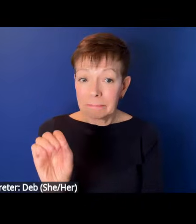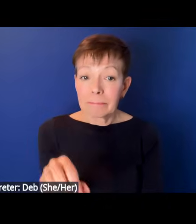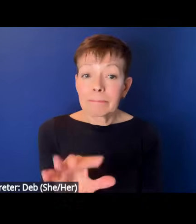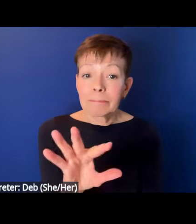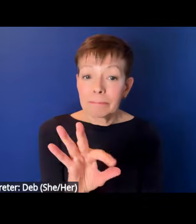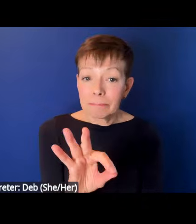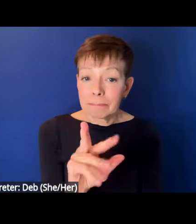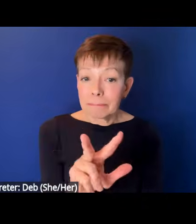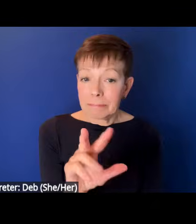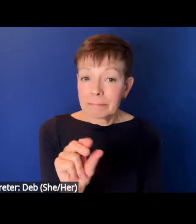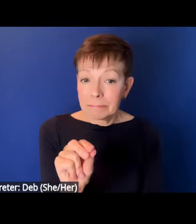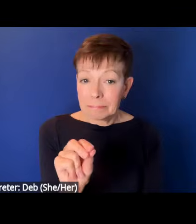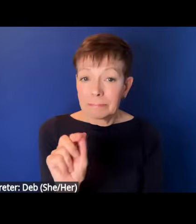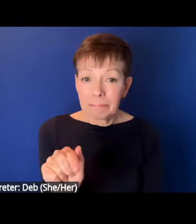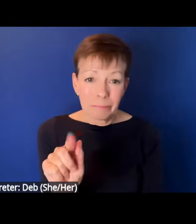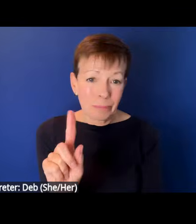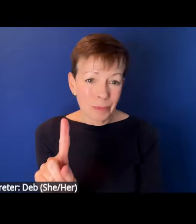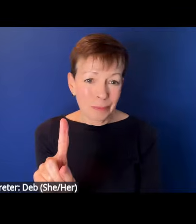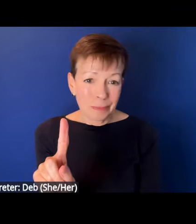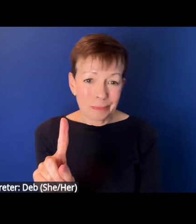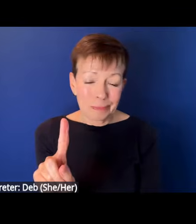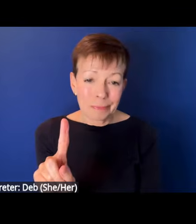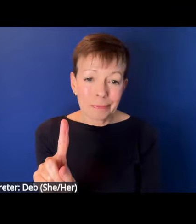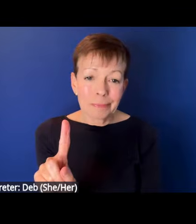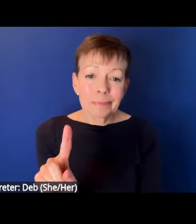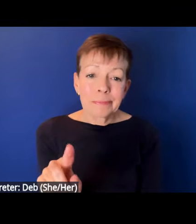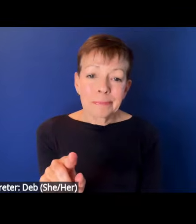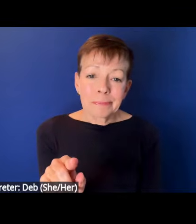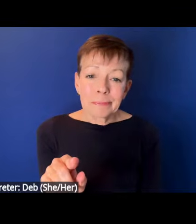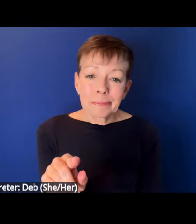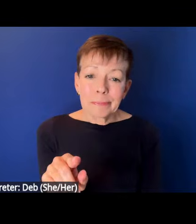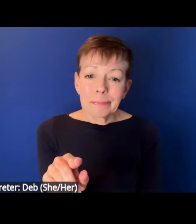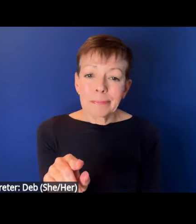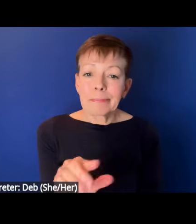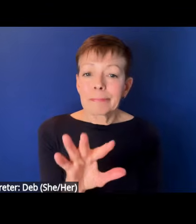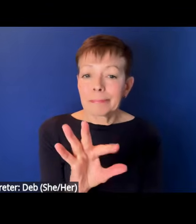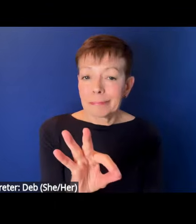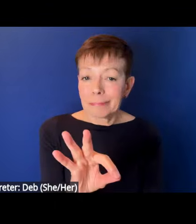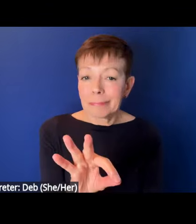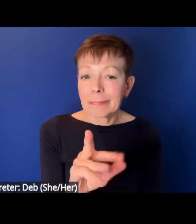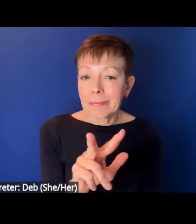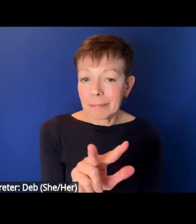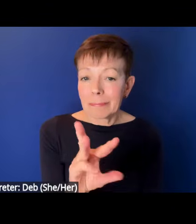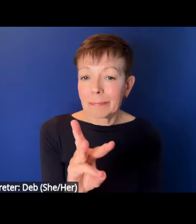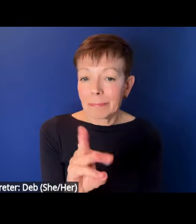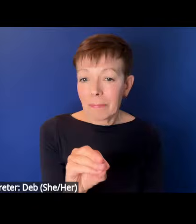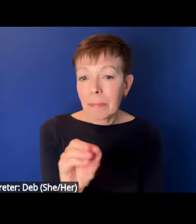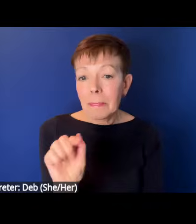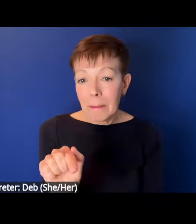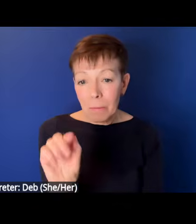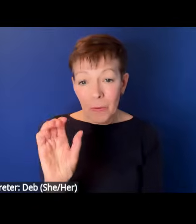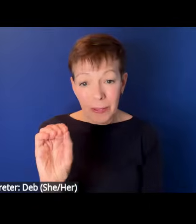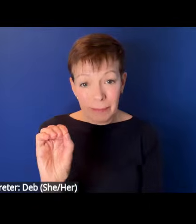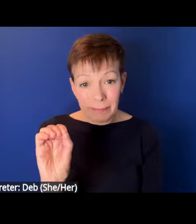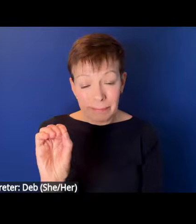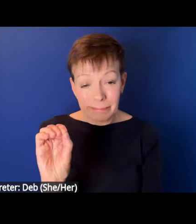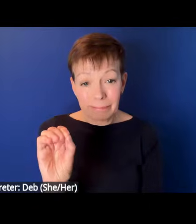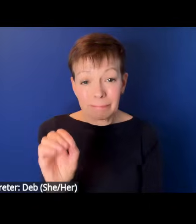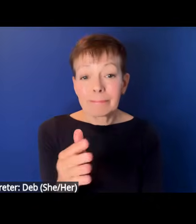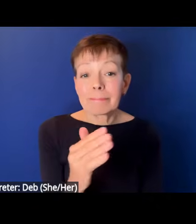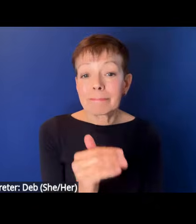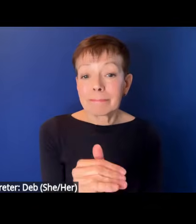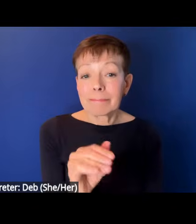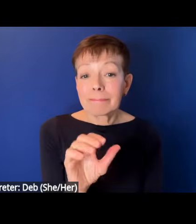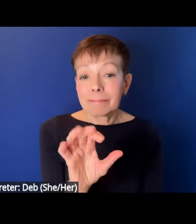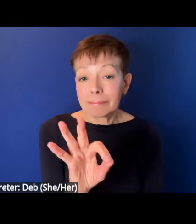bylaw 9330.1 appeal process and attachment, bylaw 9360.0 general meeting of the board,